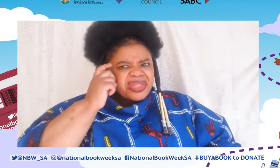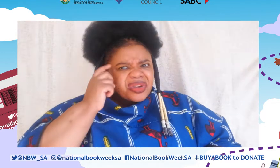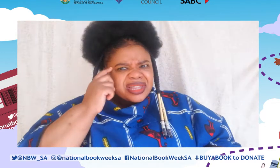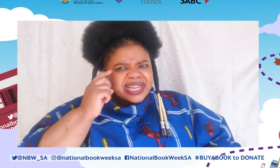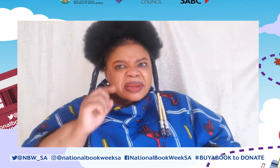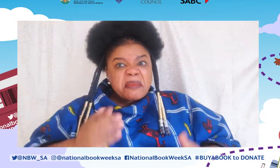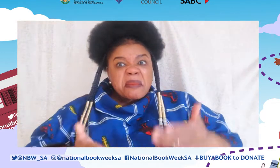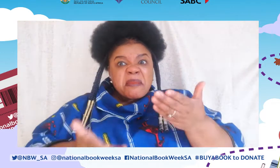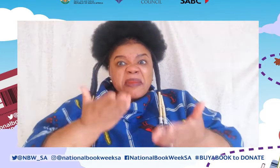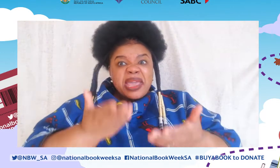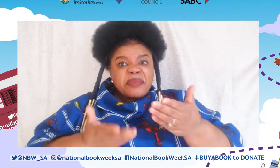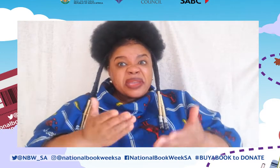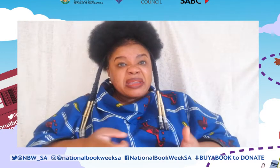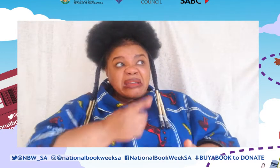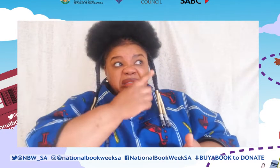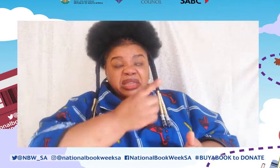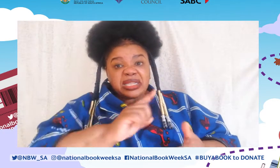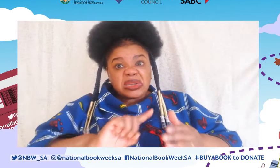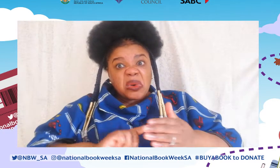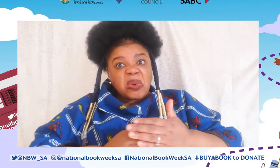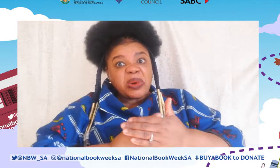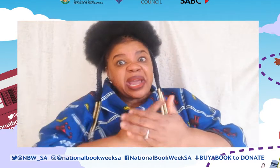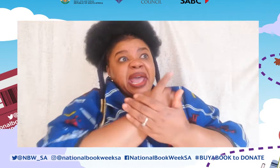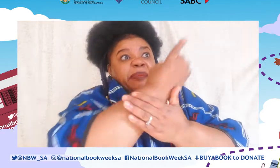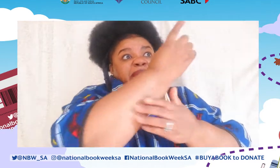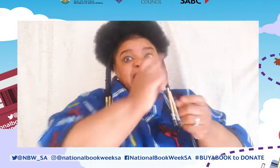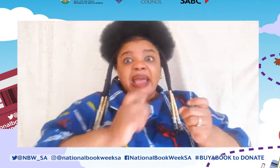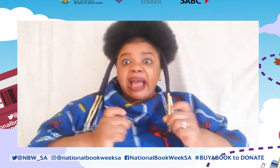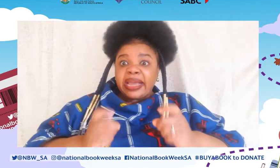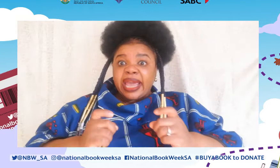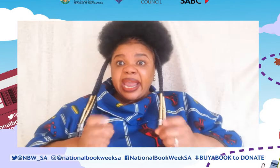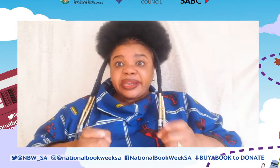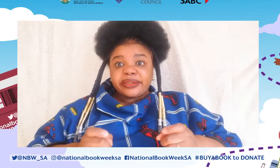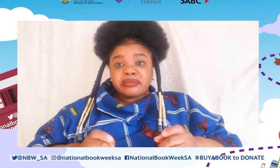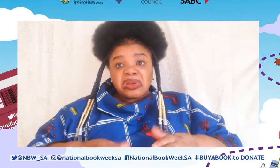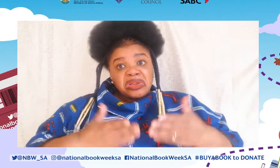They thought that maybe this would happen